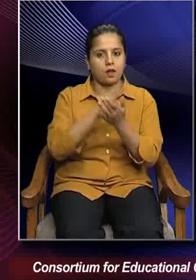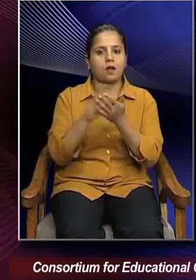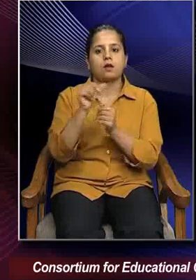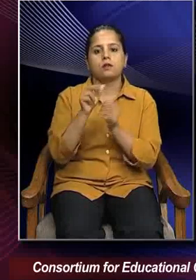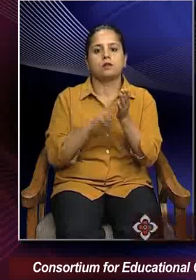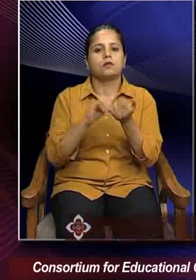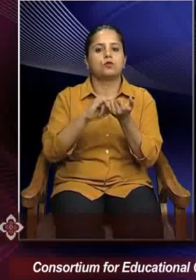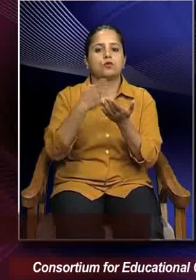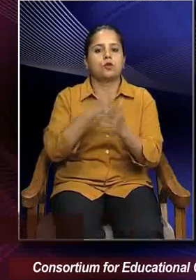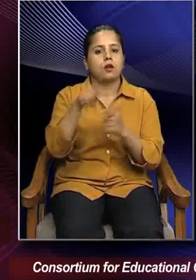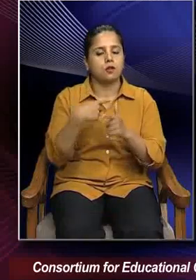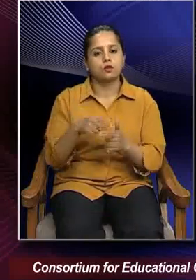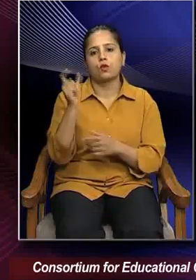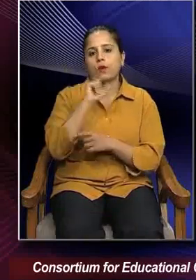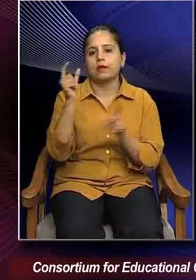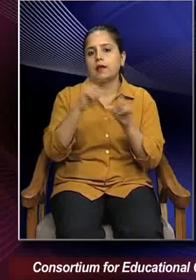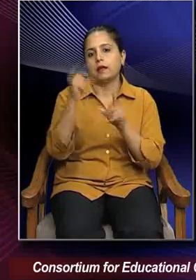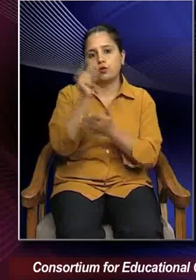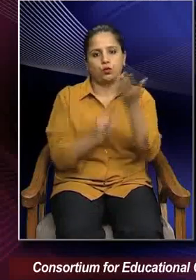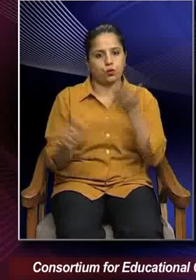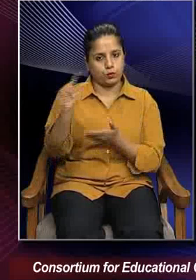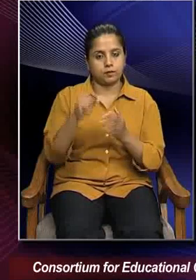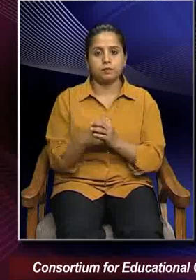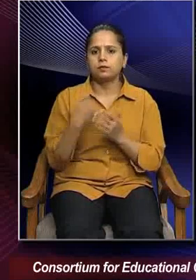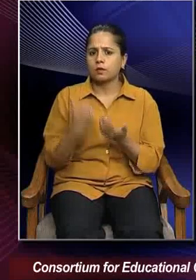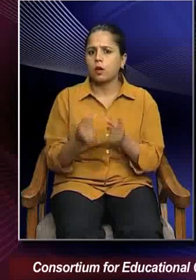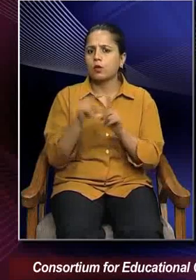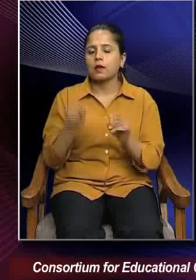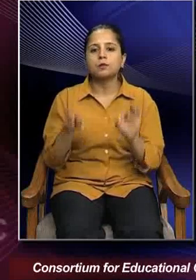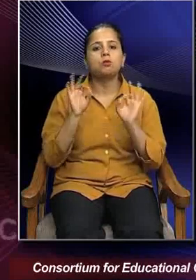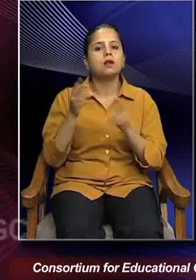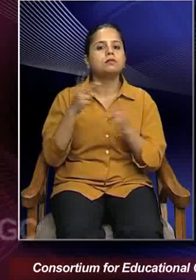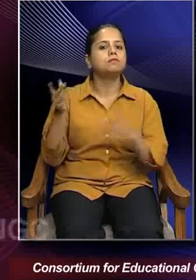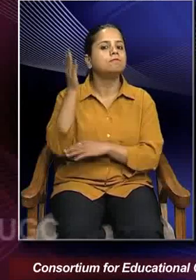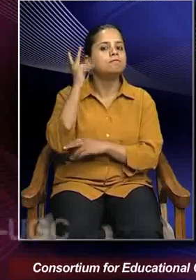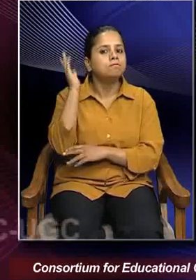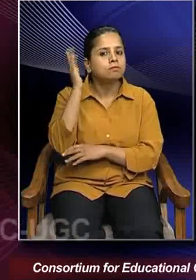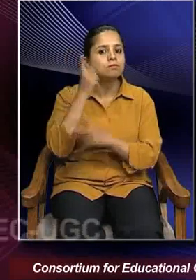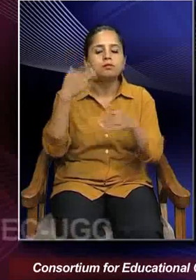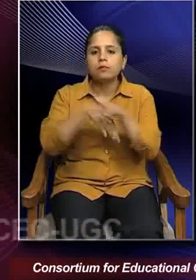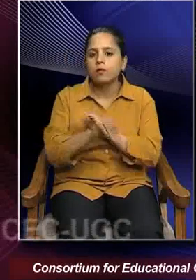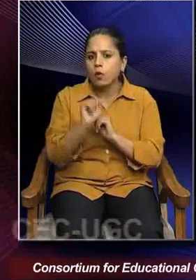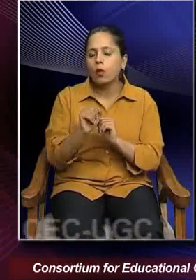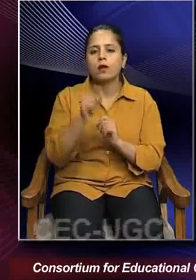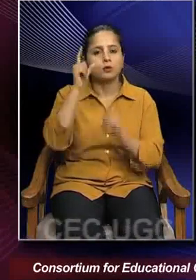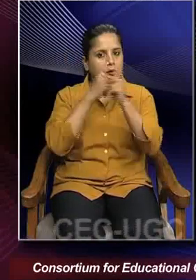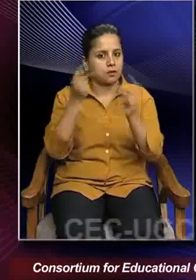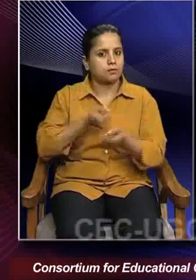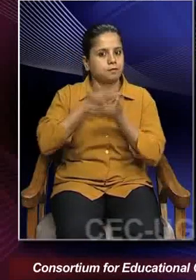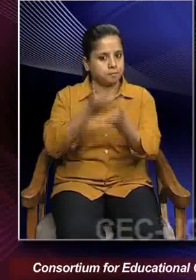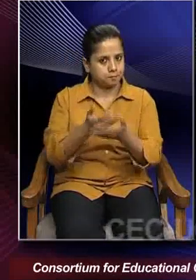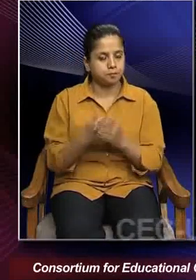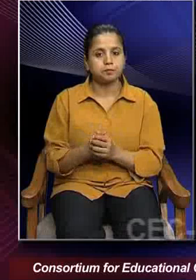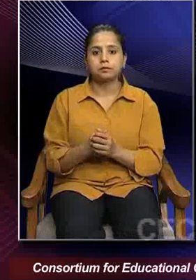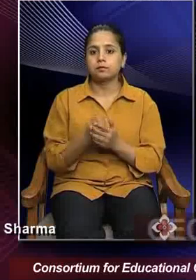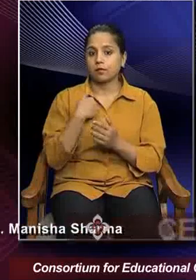College, University of Delhi. We are doing a special lecture series under symbolic expressions.